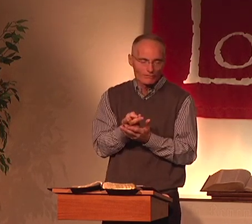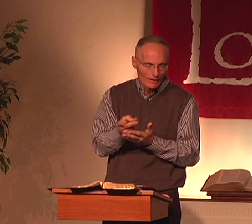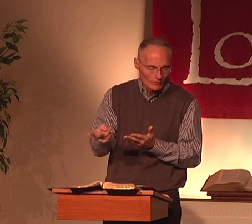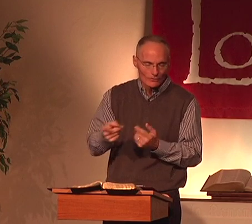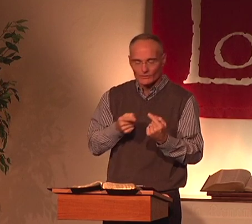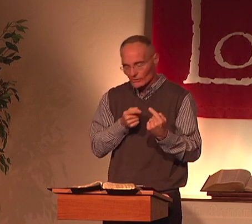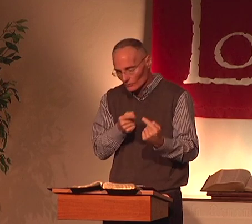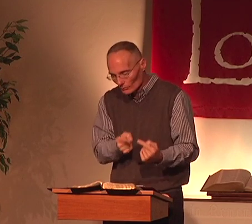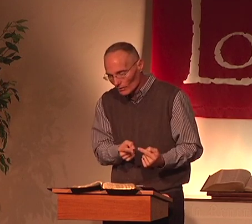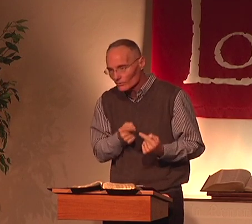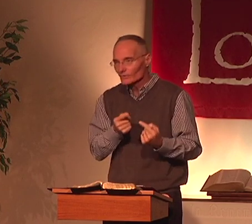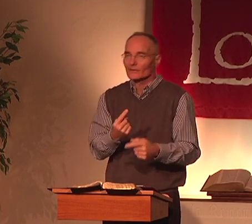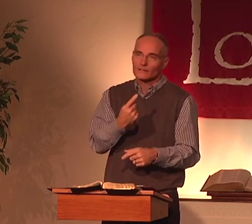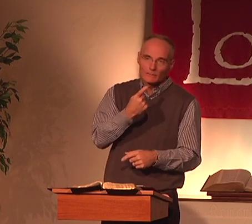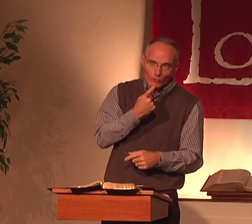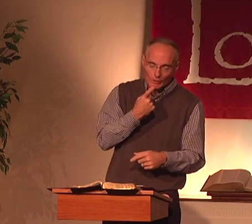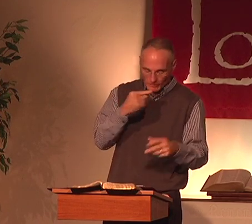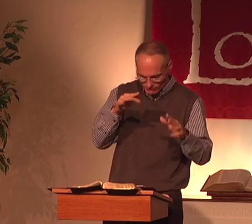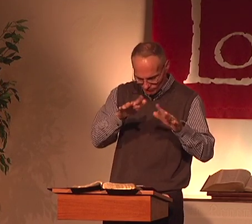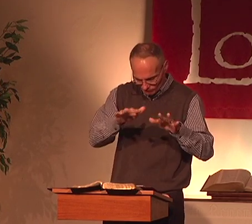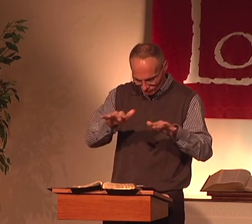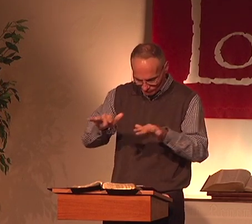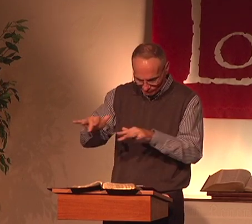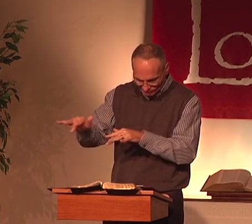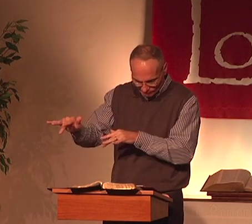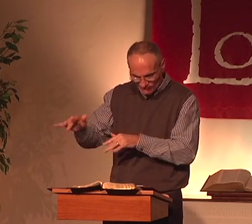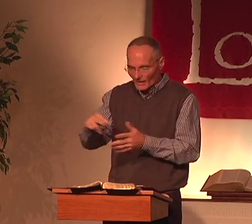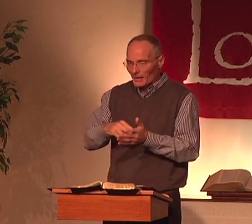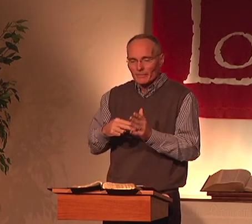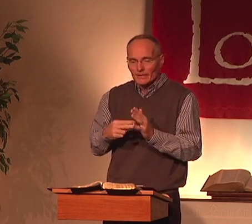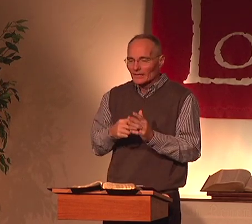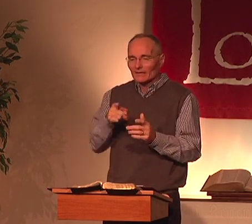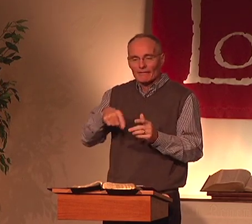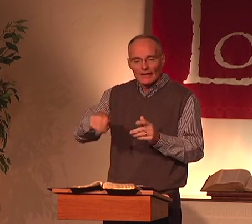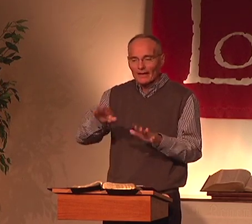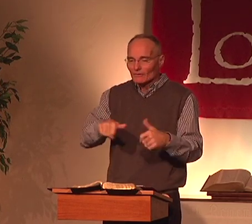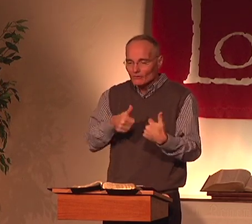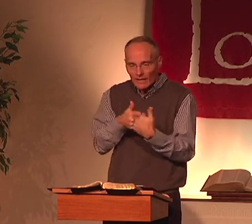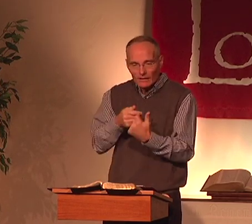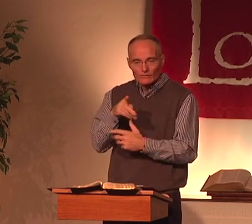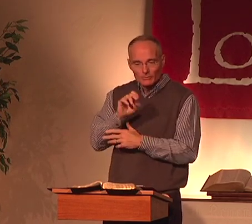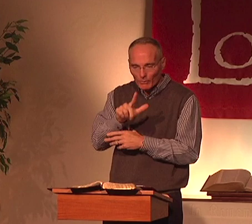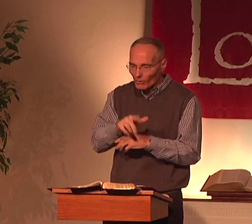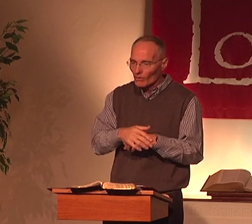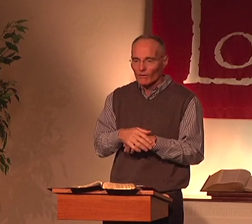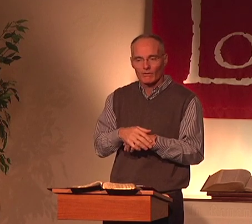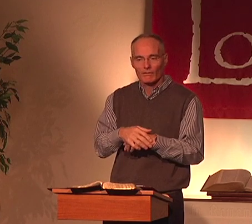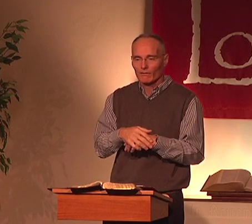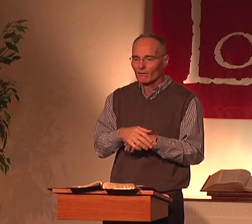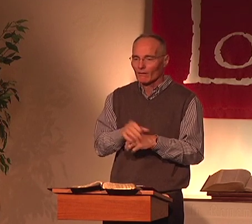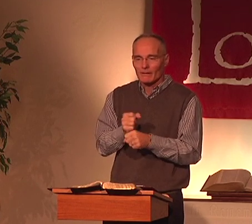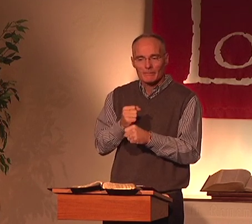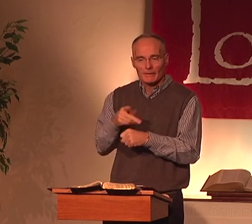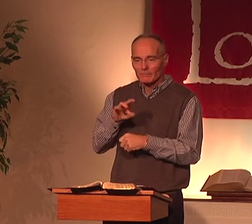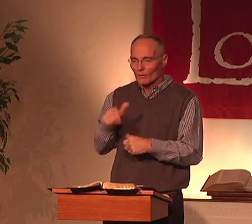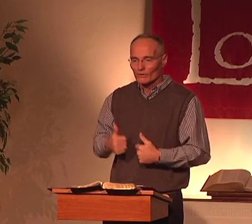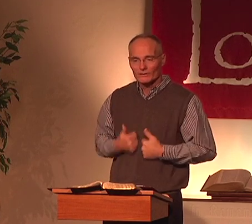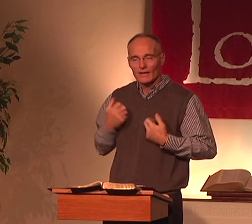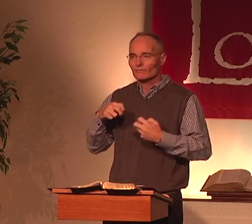Their challenges Their failures And struggles Disappointments All of those Things Meaning They had Challenged Paul They